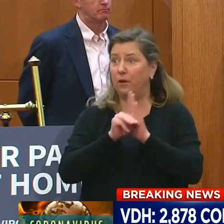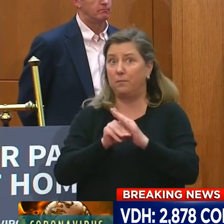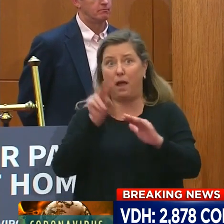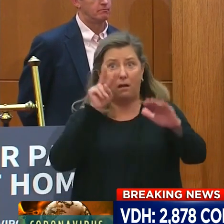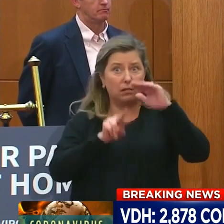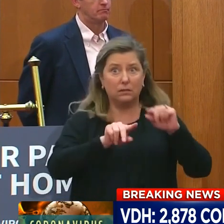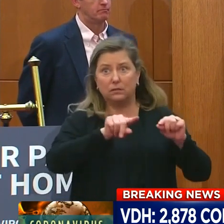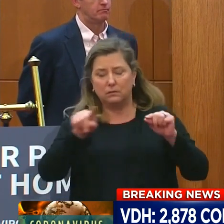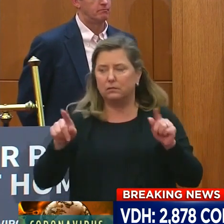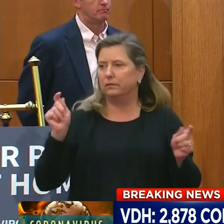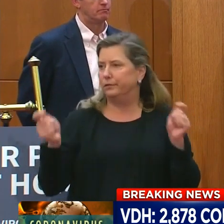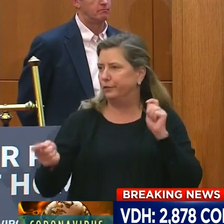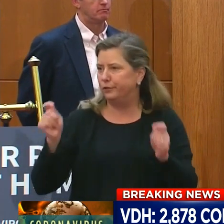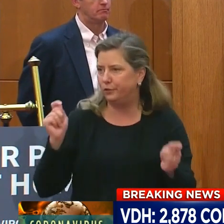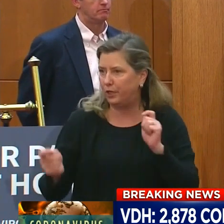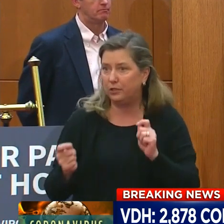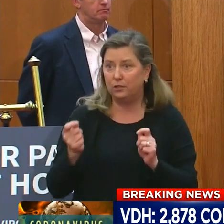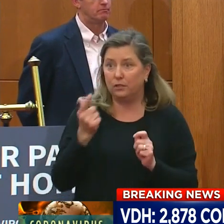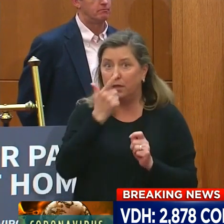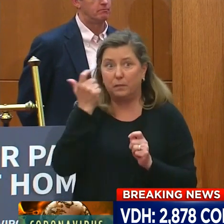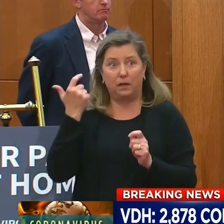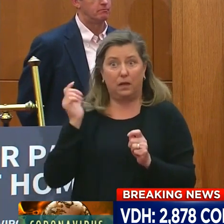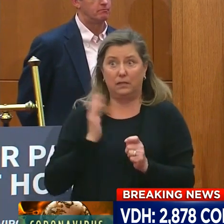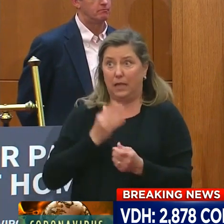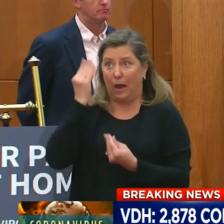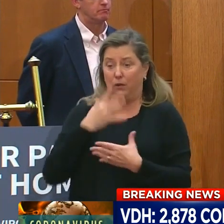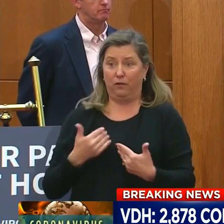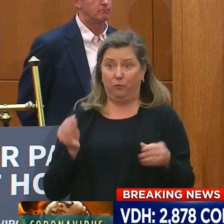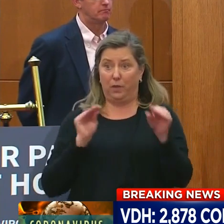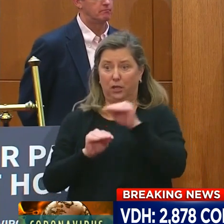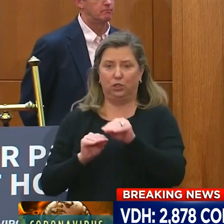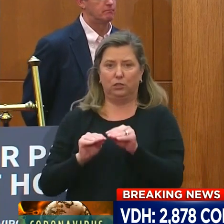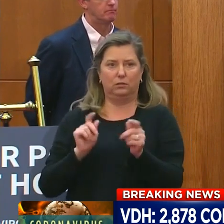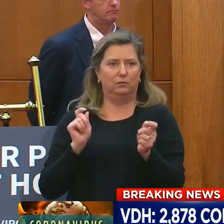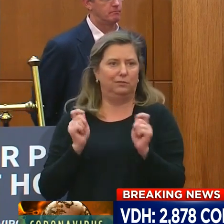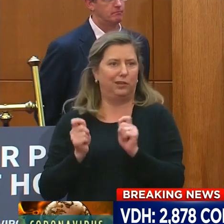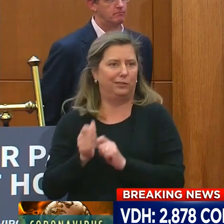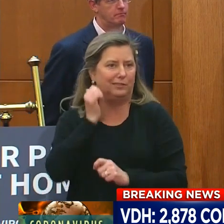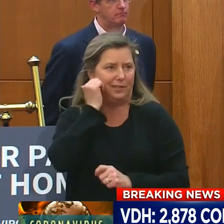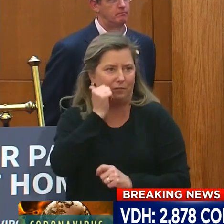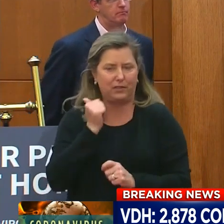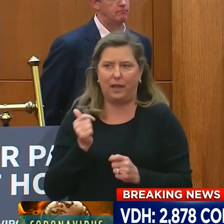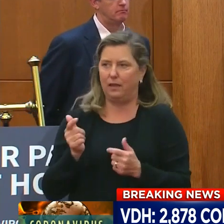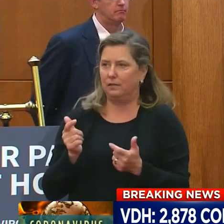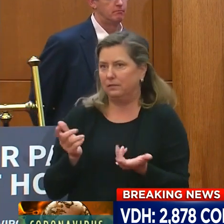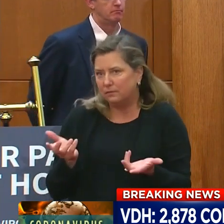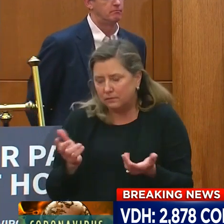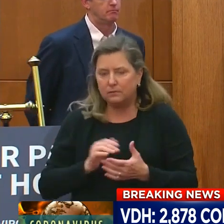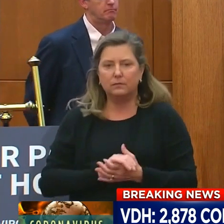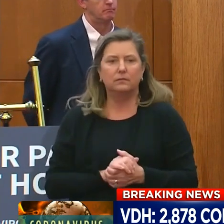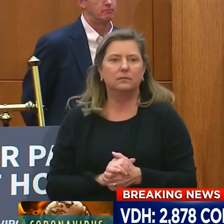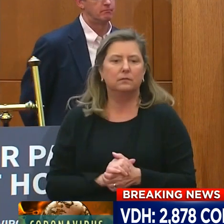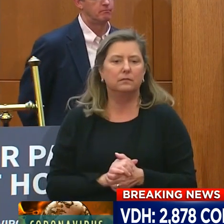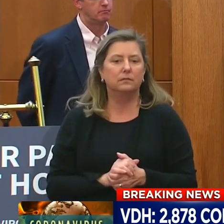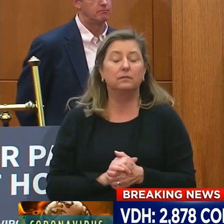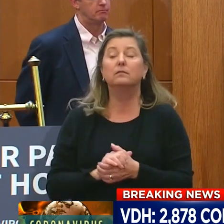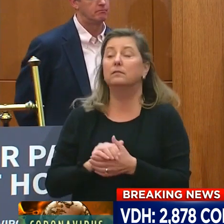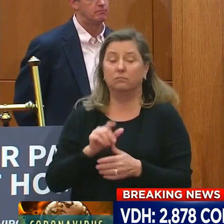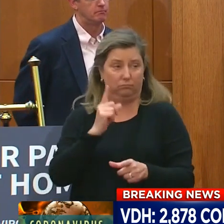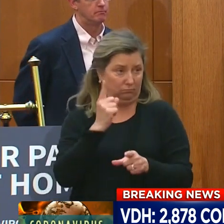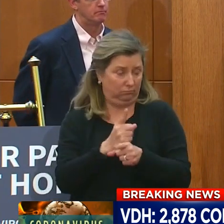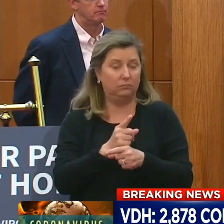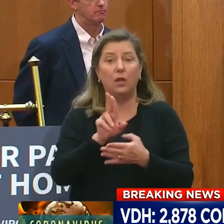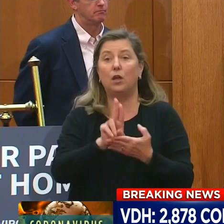data on which those models are based changes from day to day. Yes, the University of